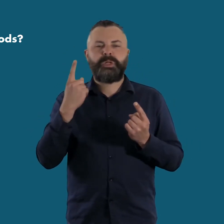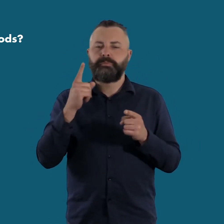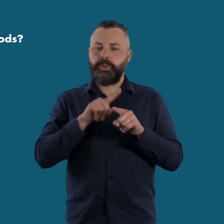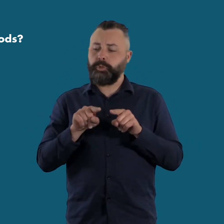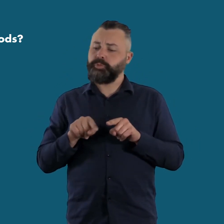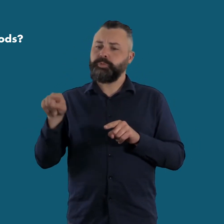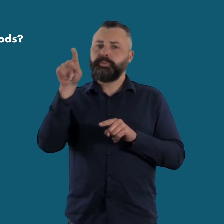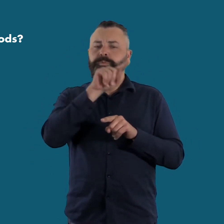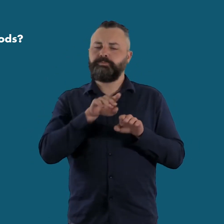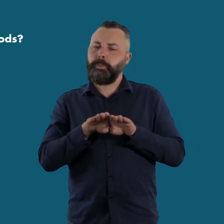(SES) organisations.